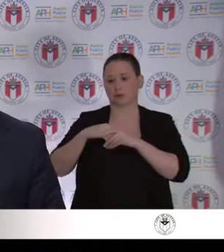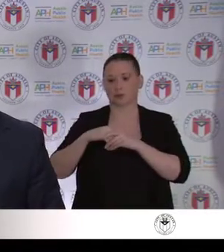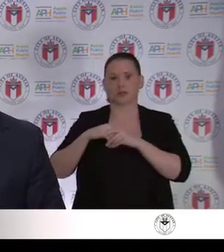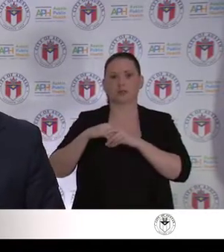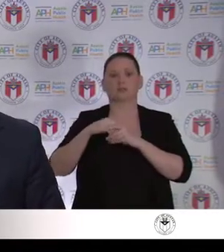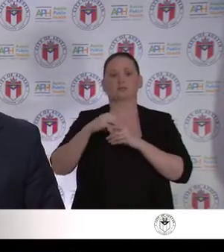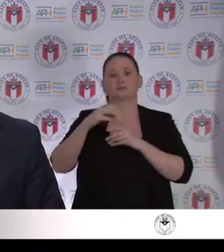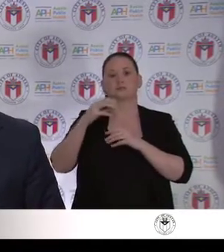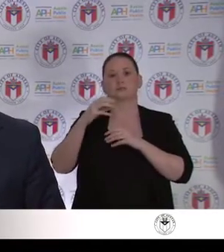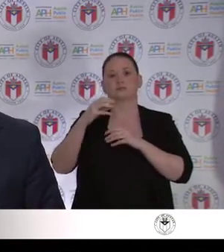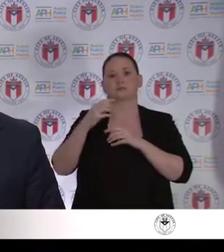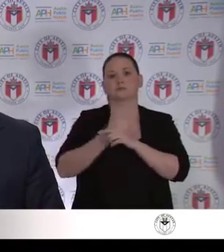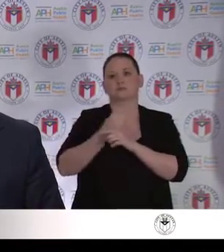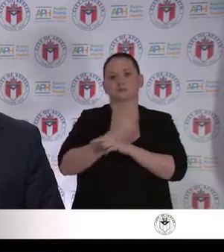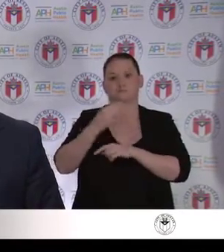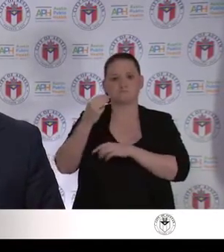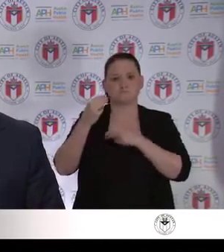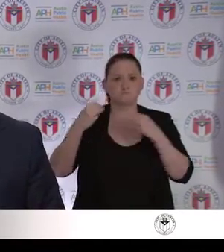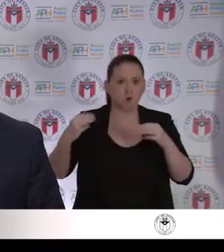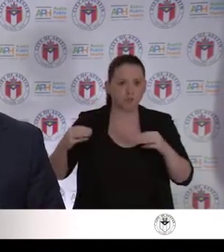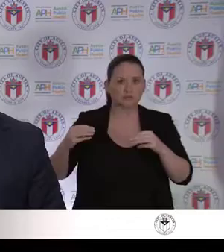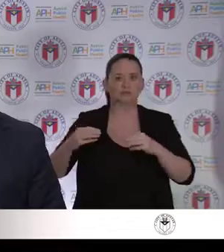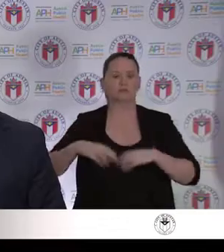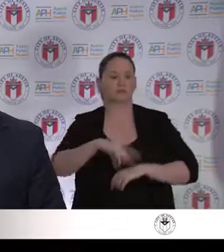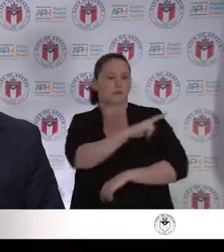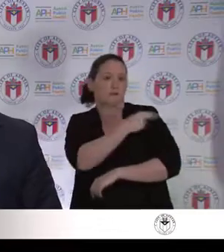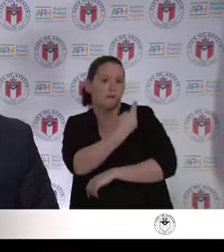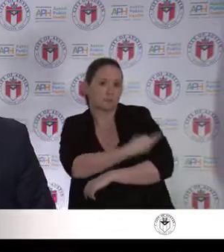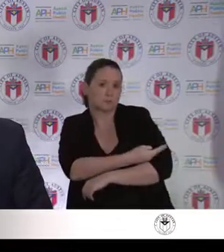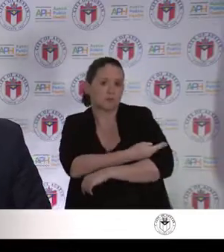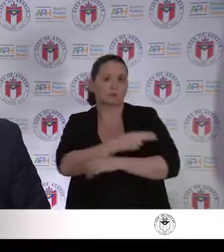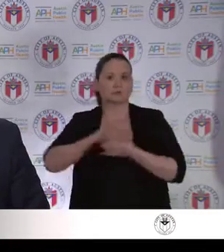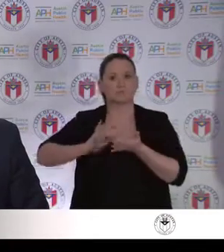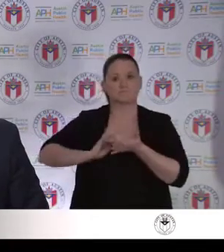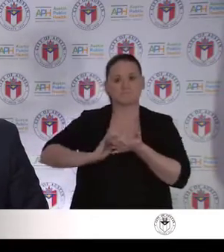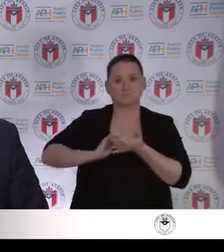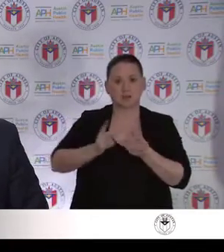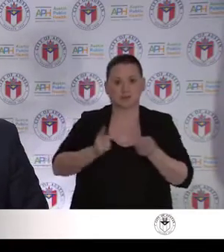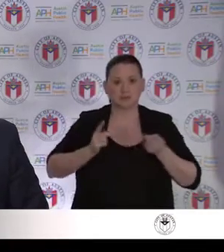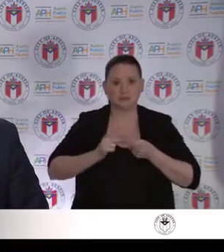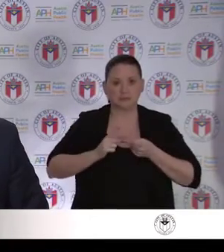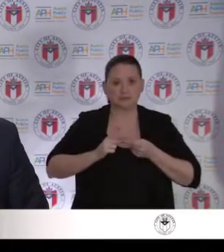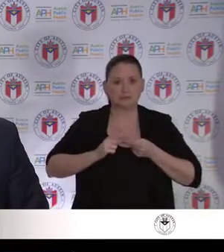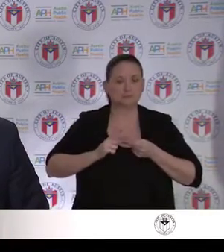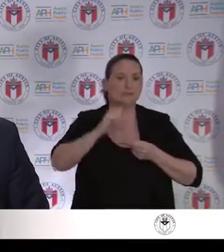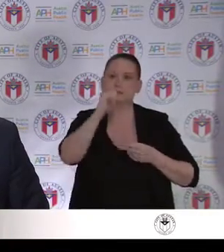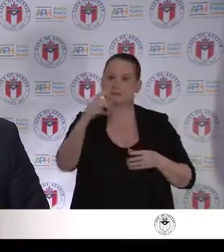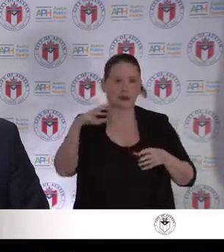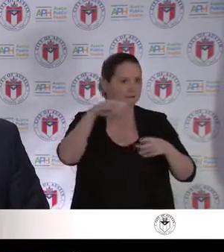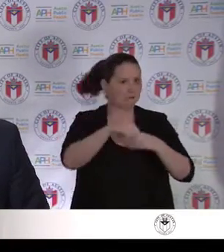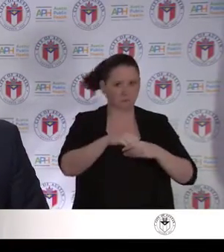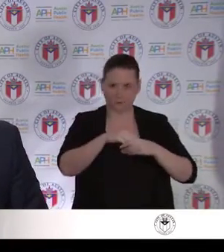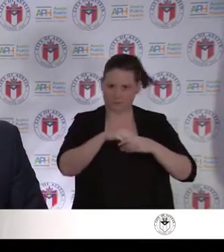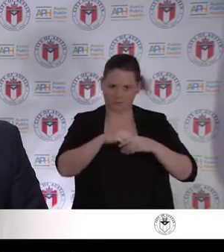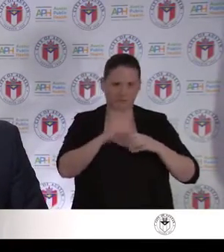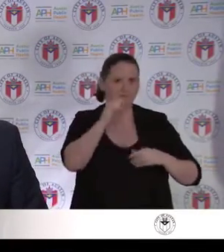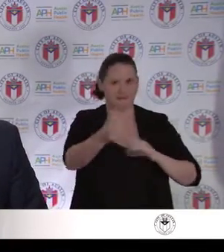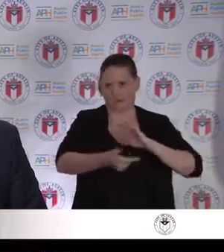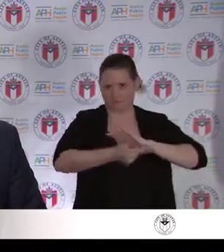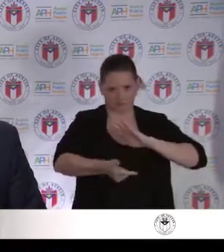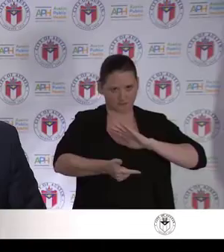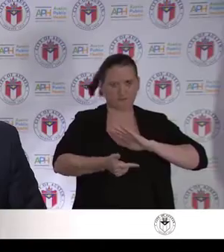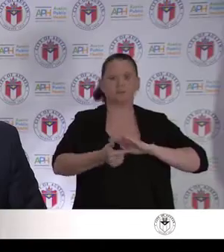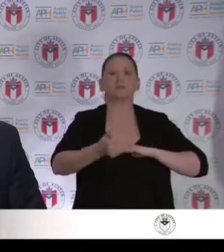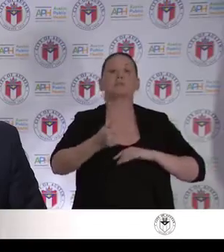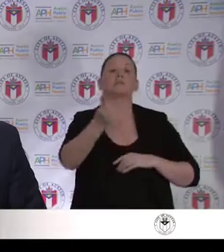markets, hospitals and medical facilities are all exempt from these orders. In these critical facilities,